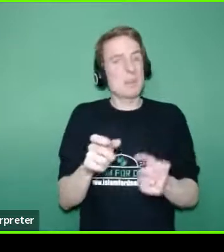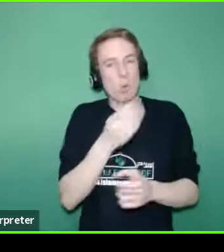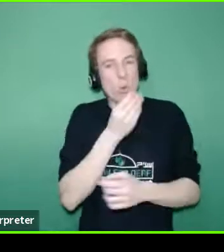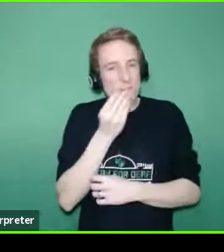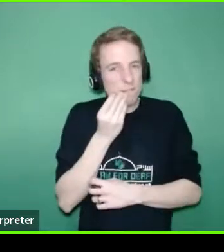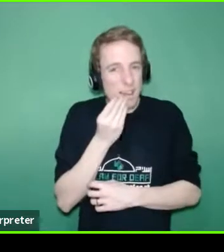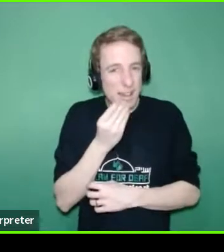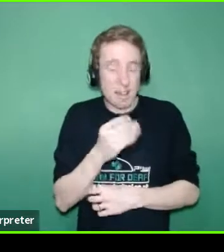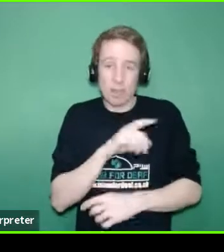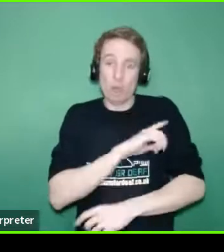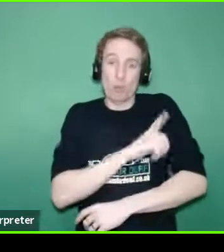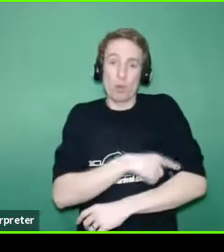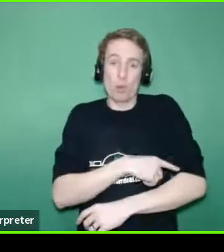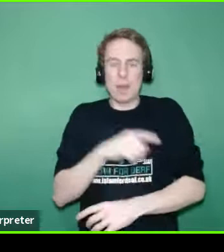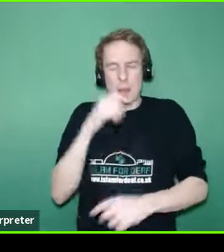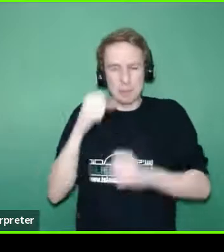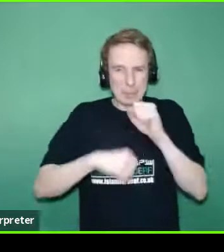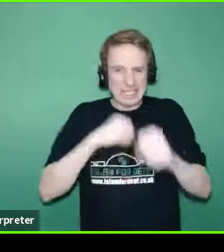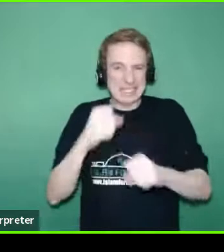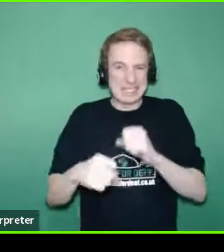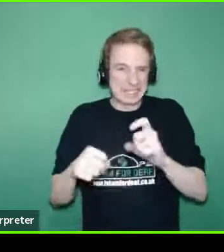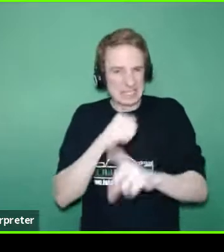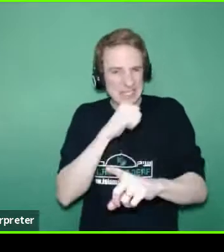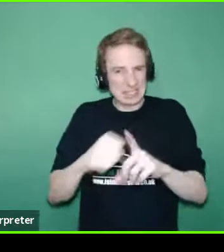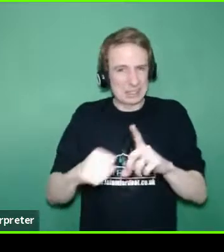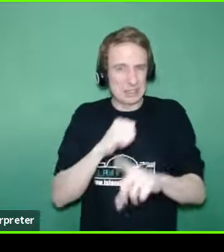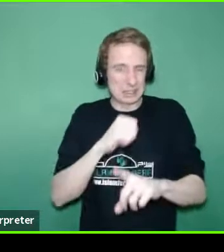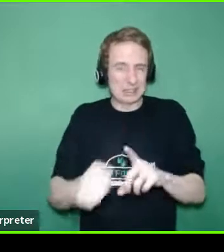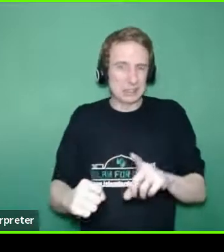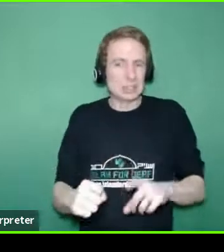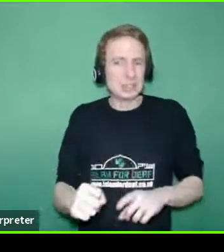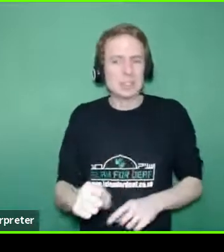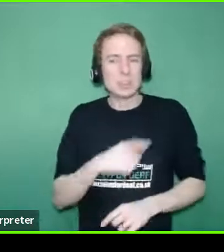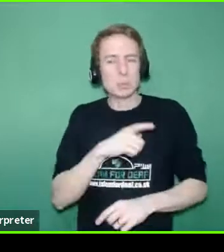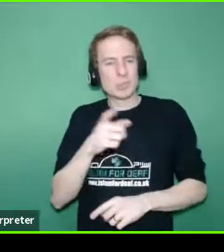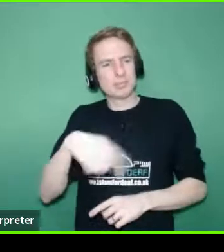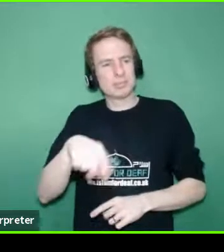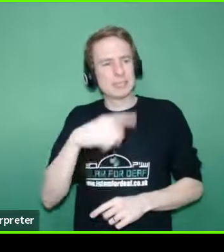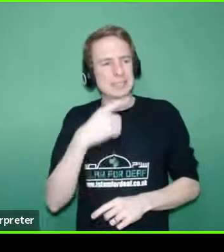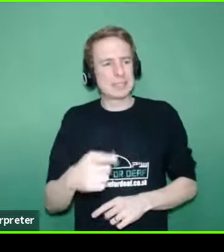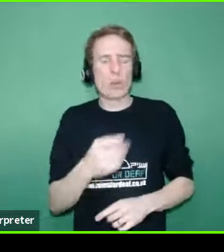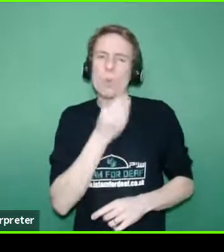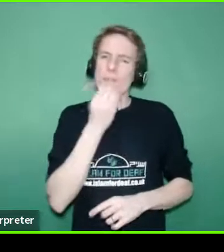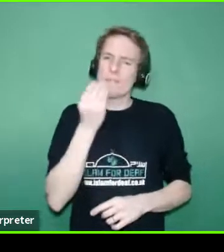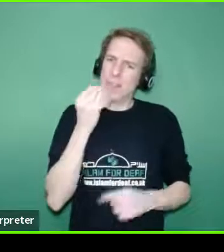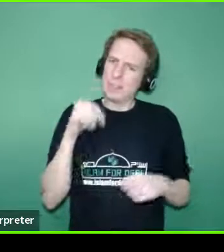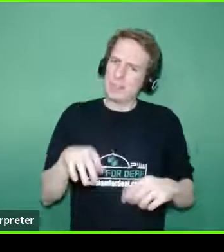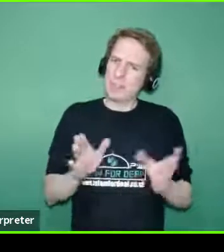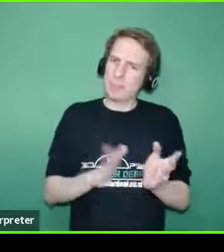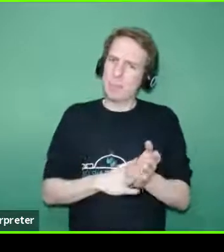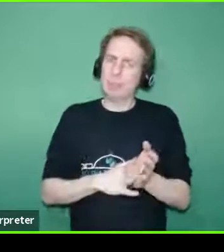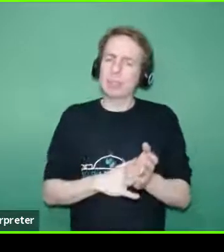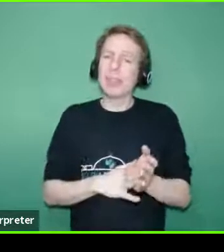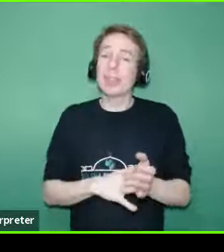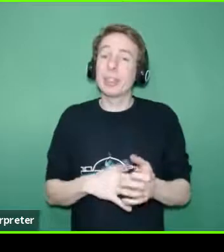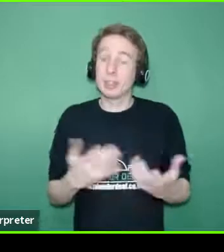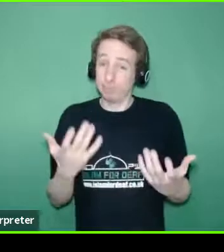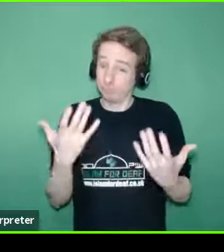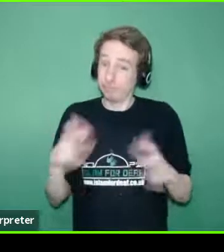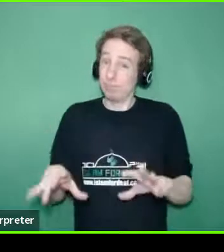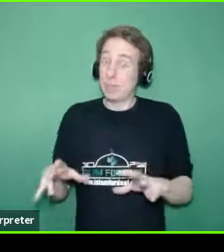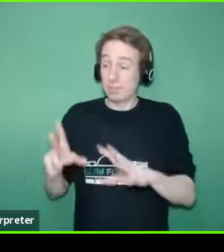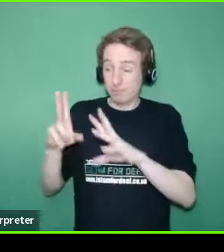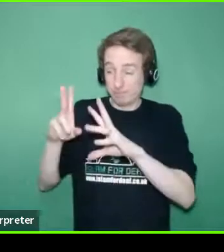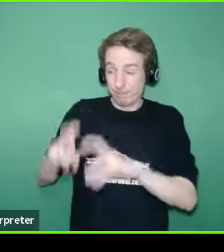as a time of excellence or virtue to fast. And this has been authenticated by